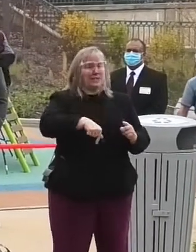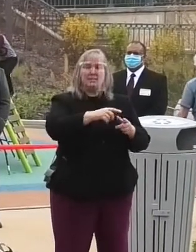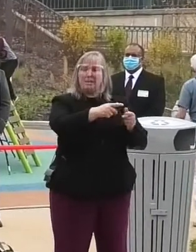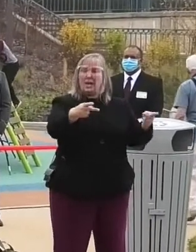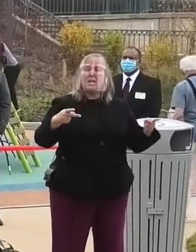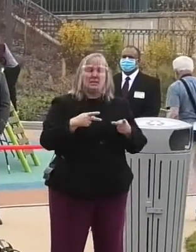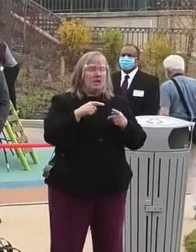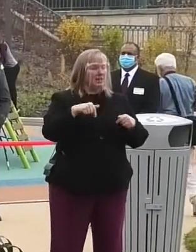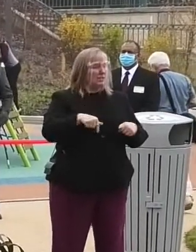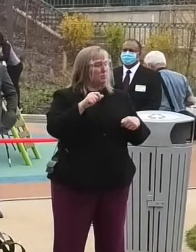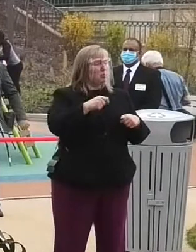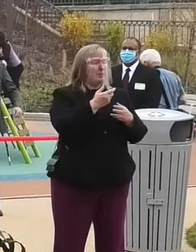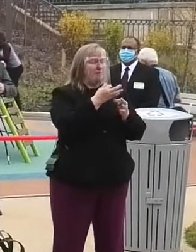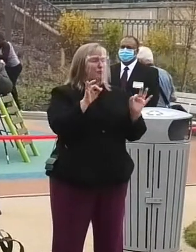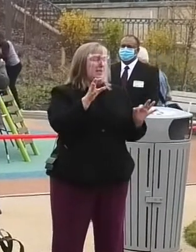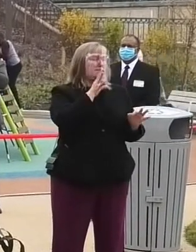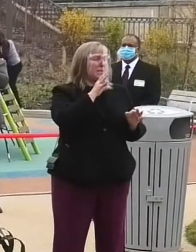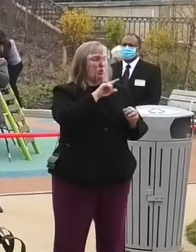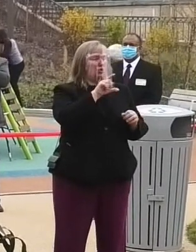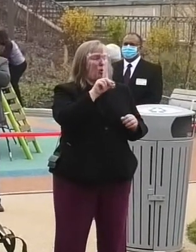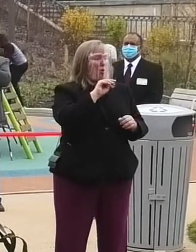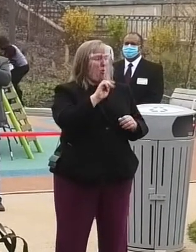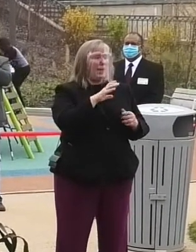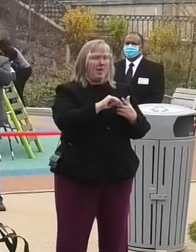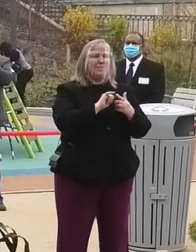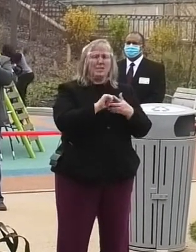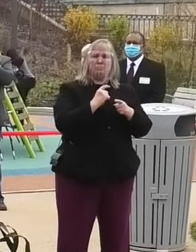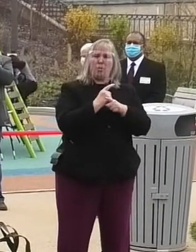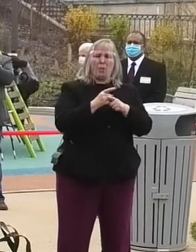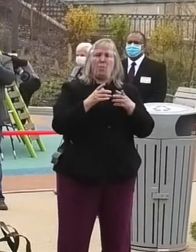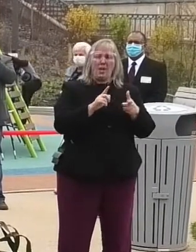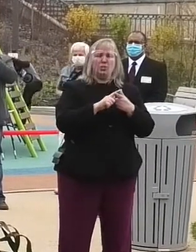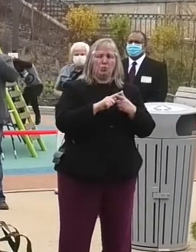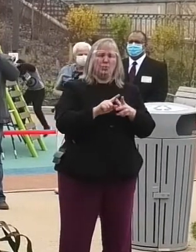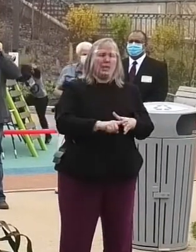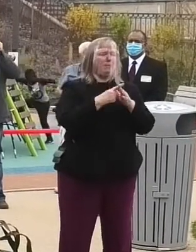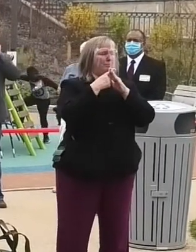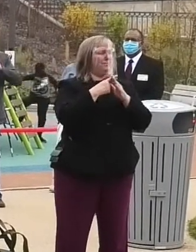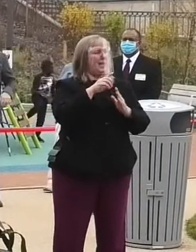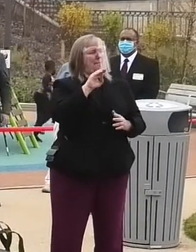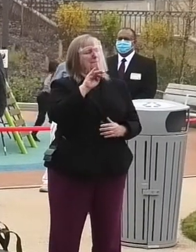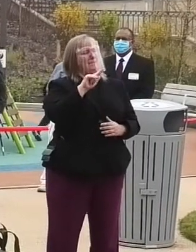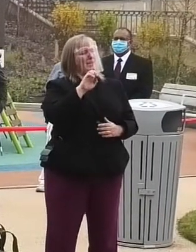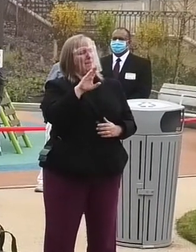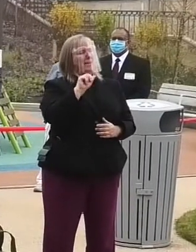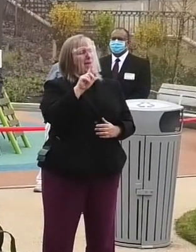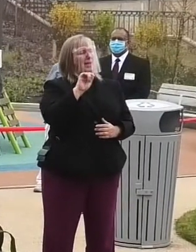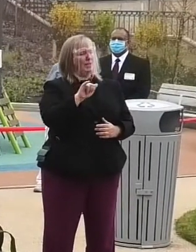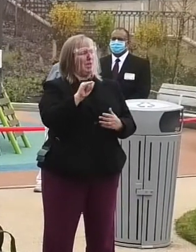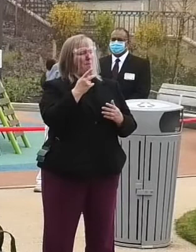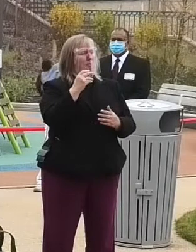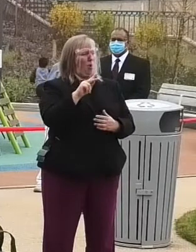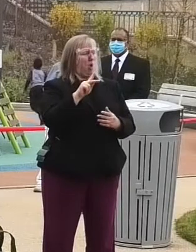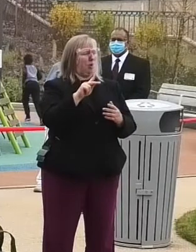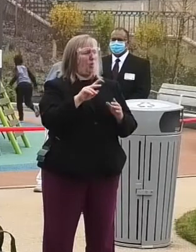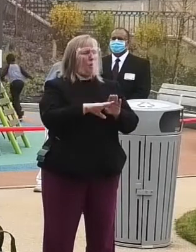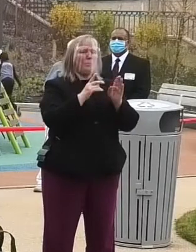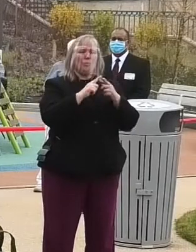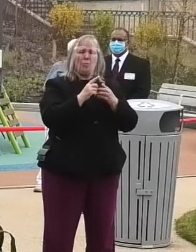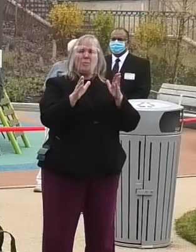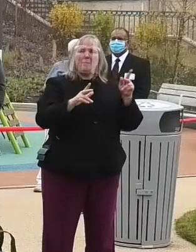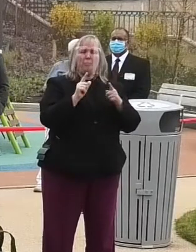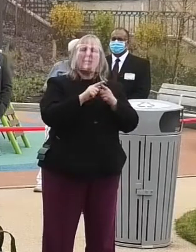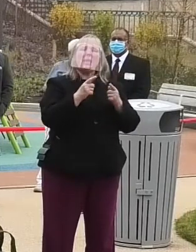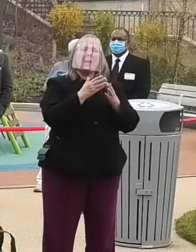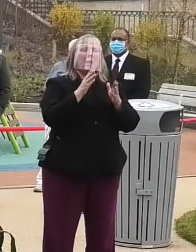a free speech zone, and it's a very fitting way to kick off Millie Bailey Park opening to the public with some impassioned public speech. So thank